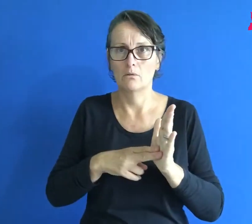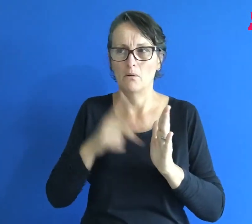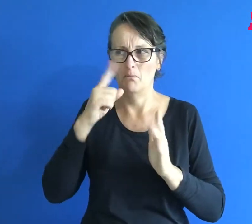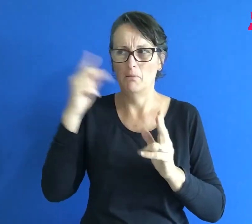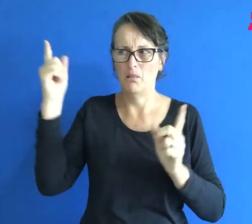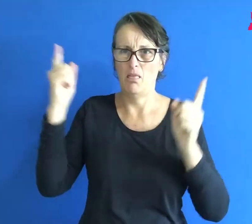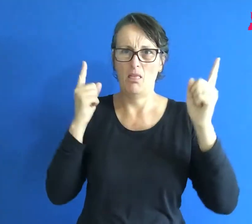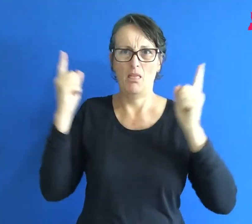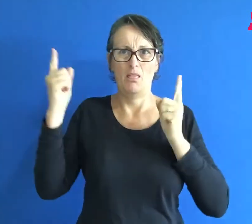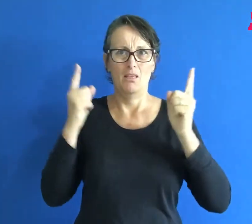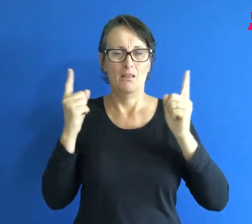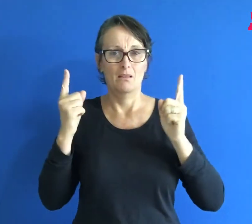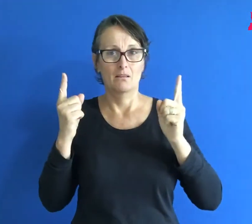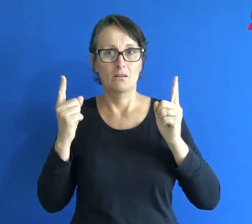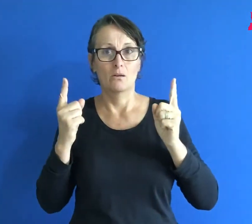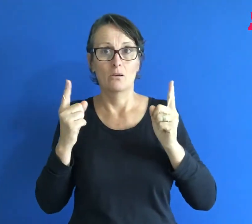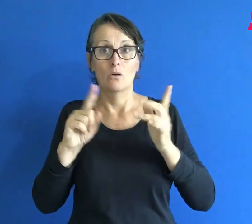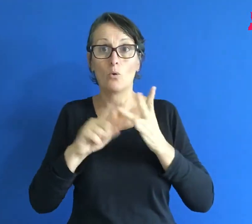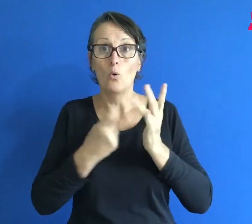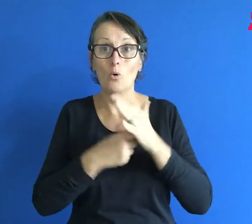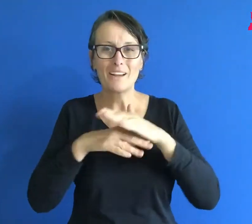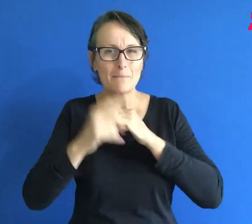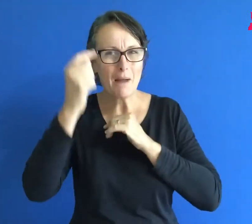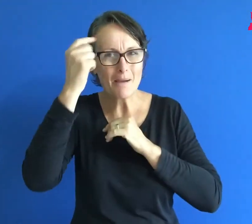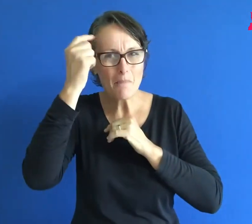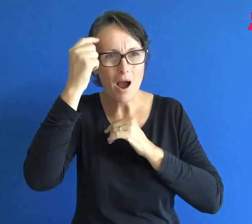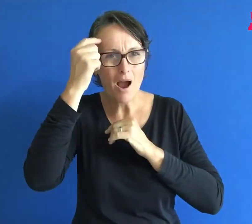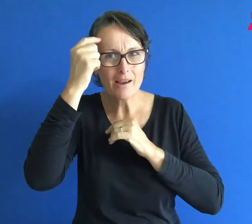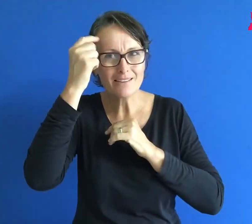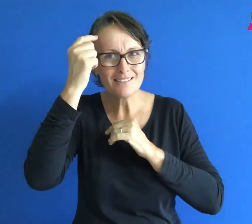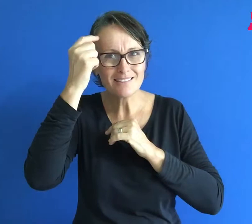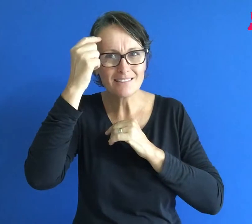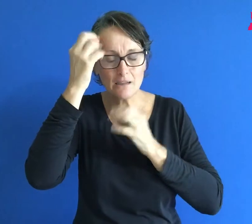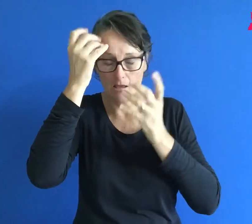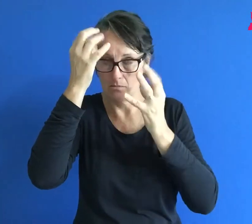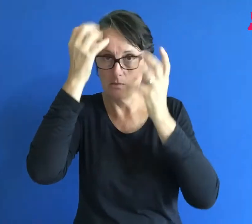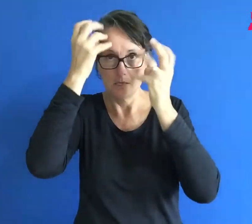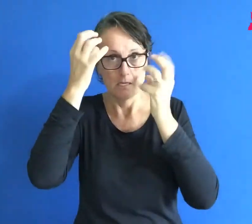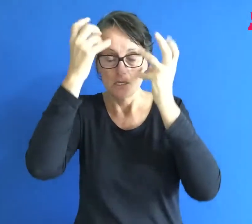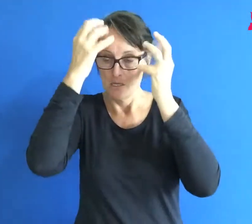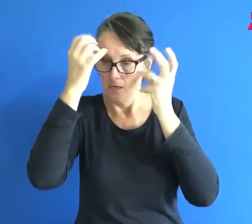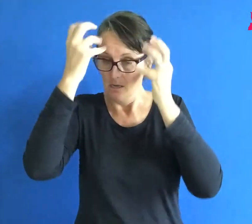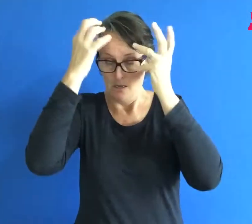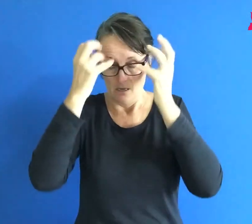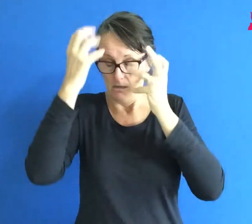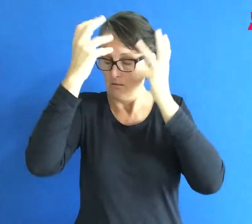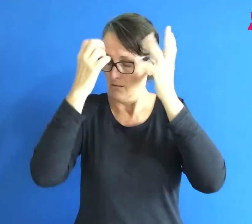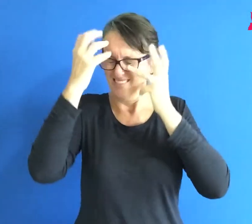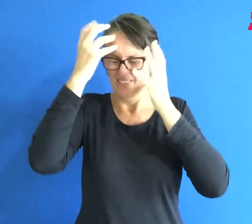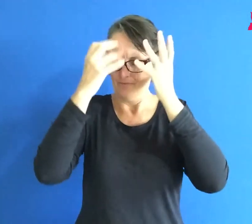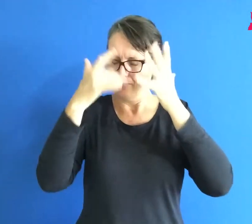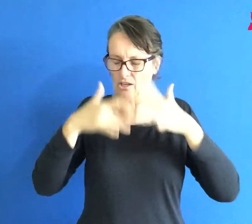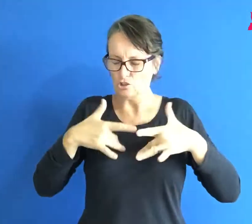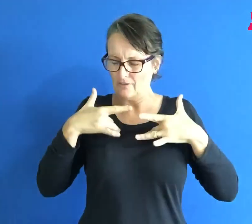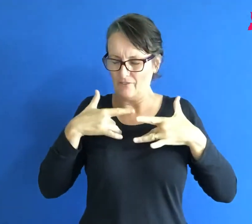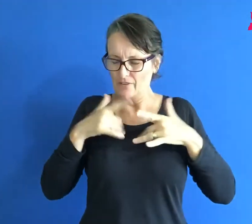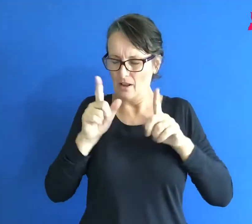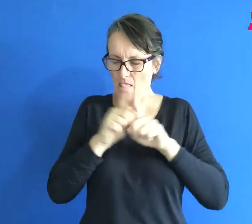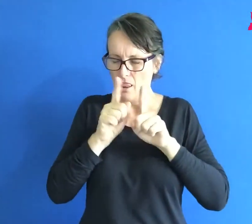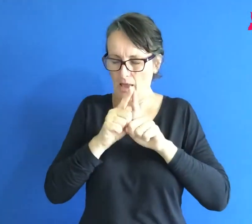say can you all stop hanging around me, I'm talking about the people in my mind that were all hanging around me and watching over me as I was trying to do something